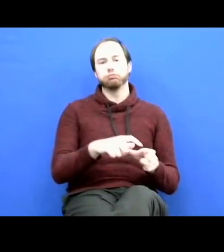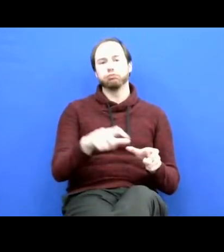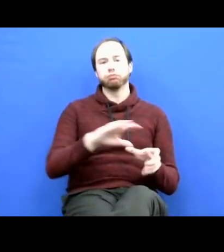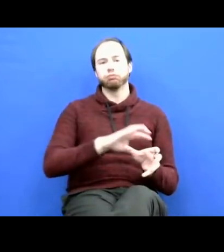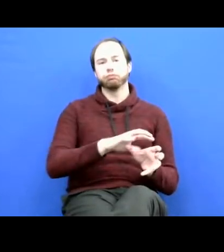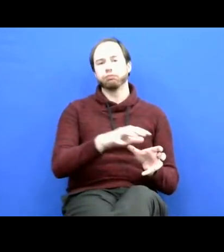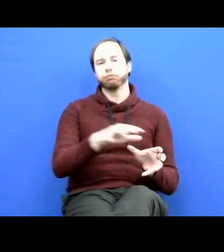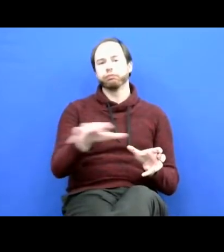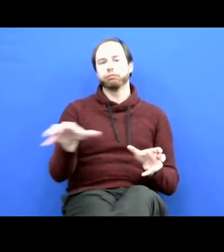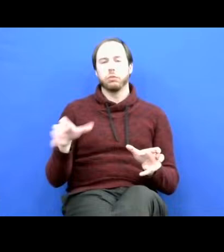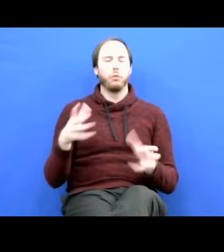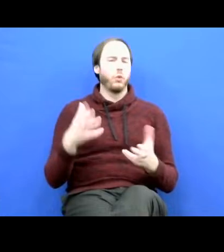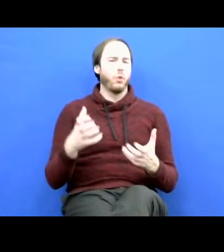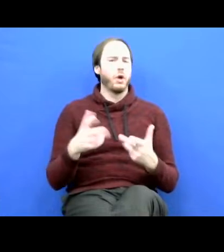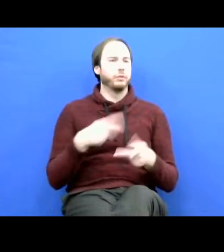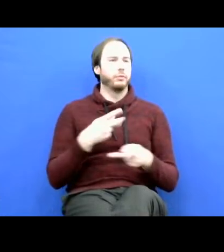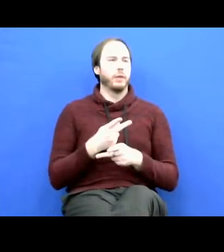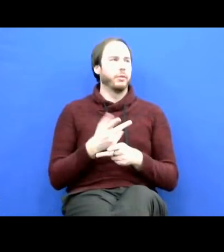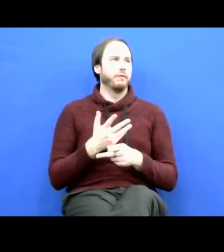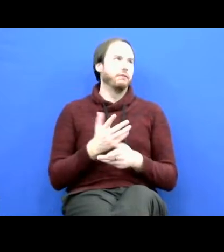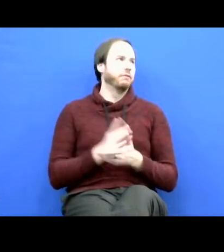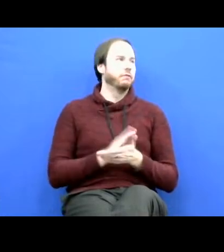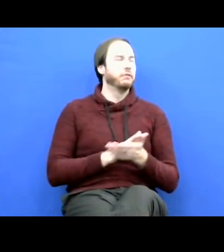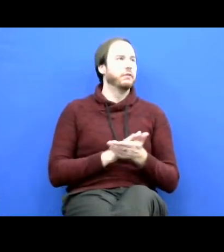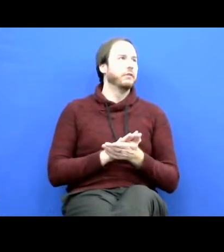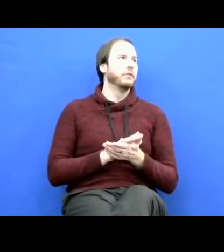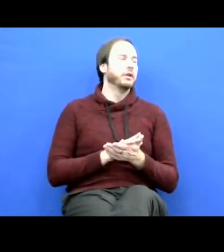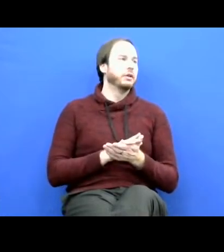you want some sort of